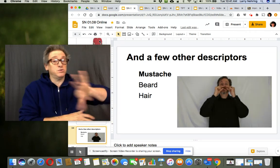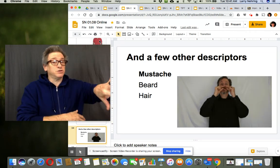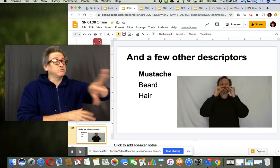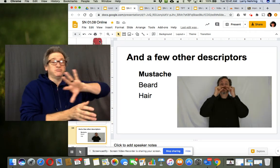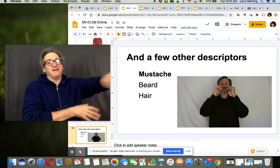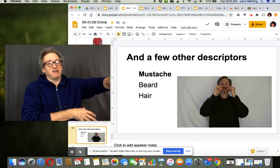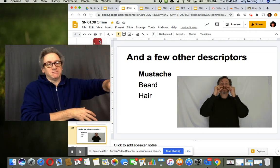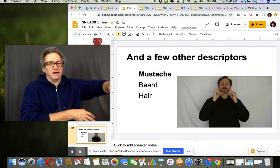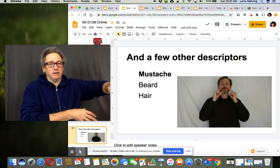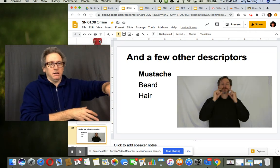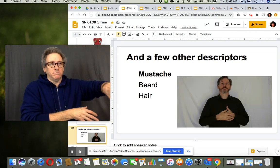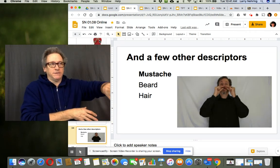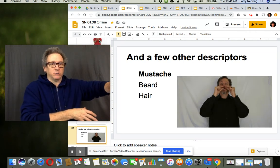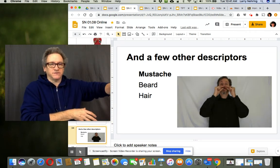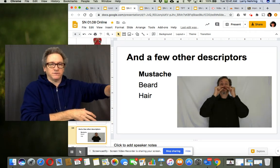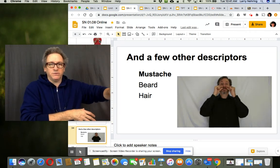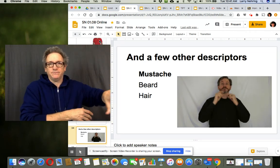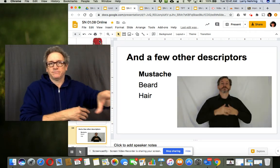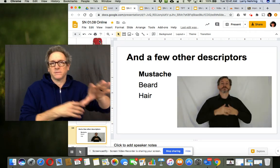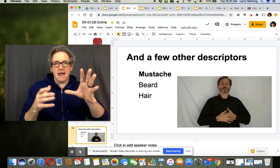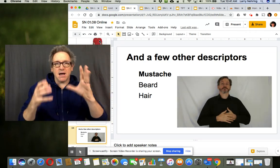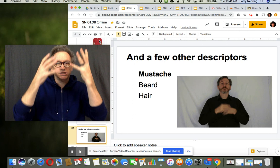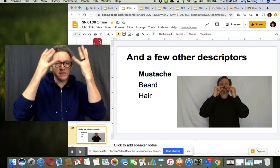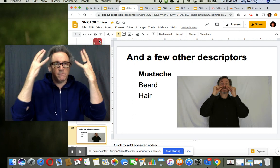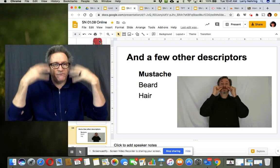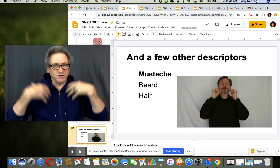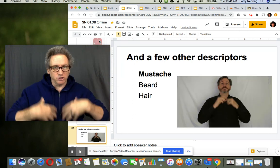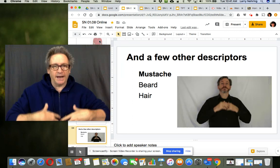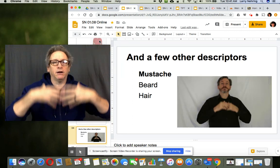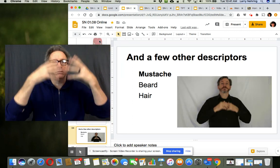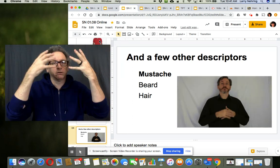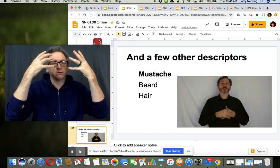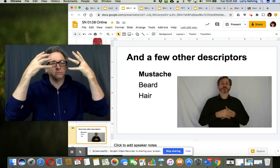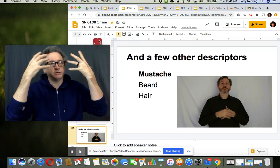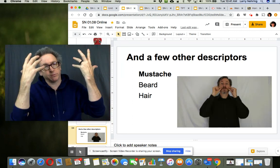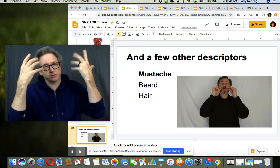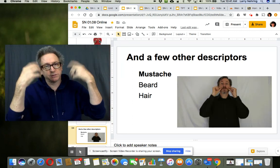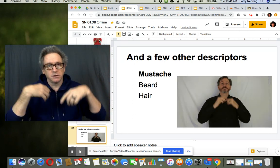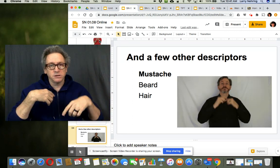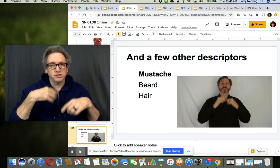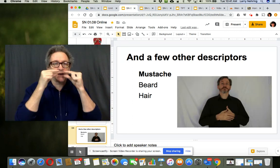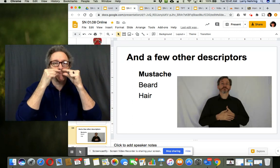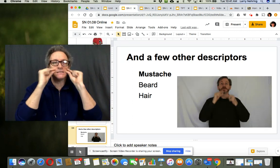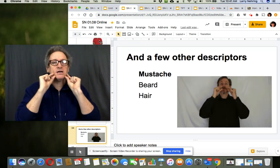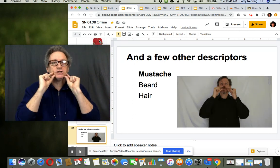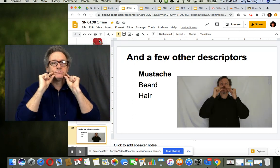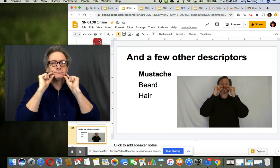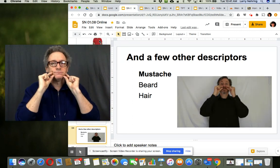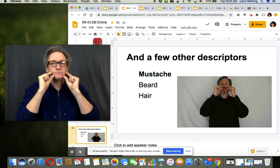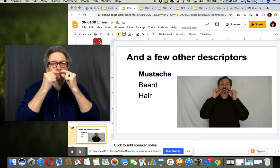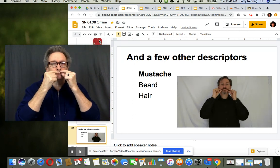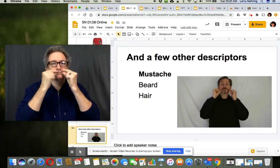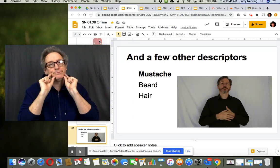So those are generic categories of clothing. Now some facial hair descriptors. So you've got mustache,